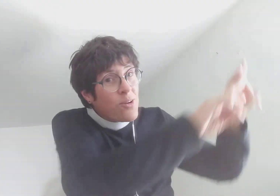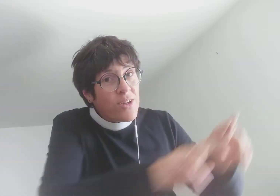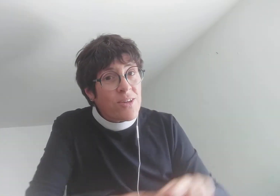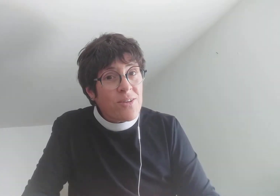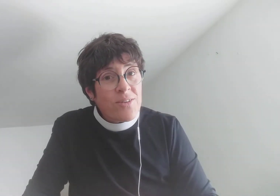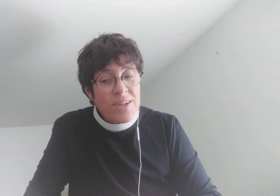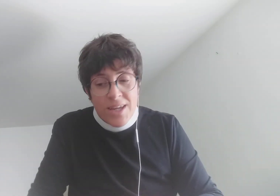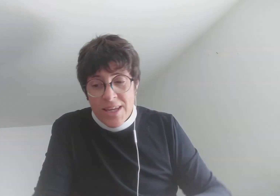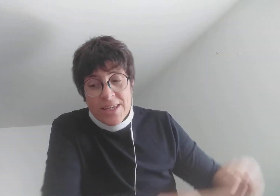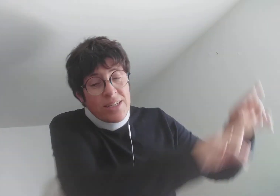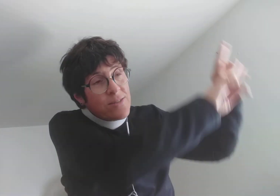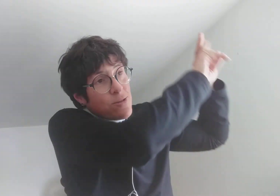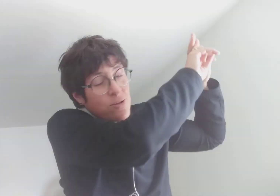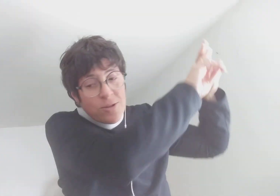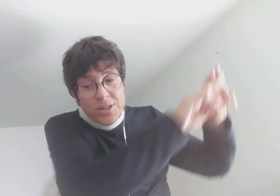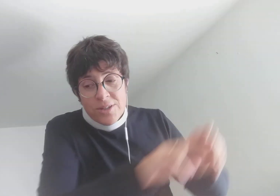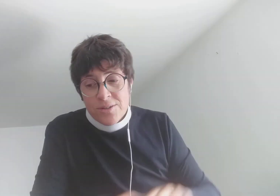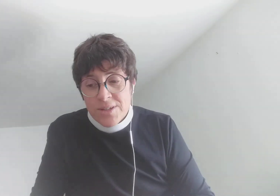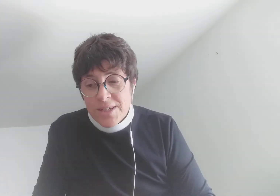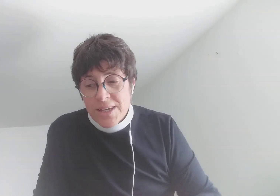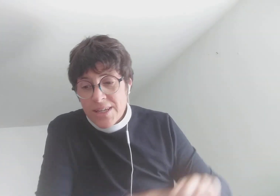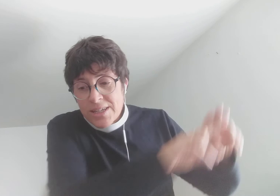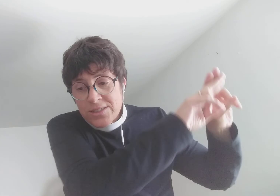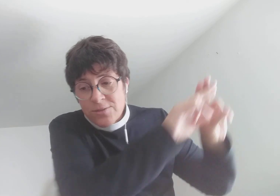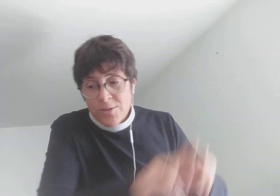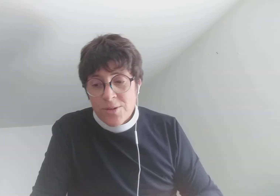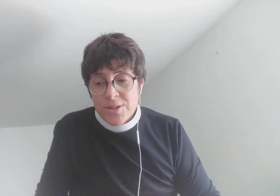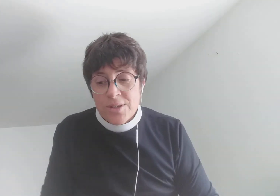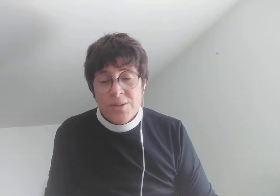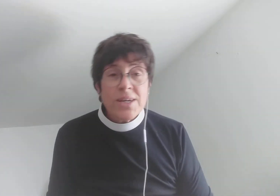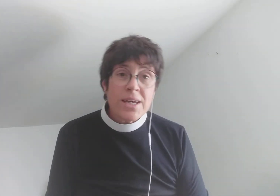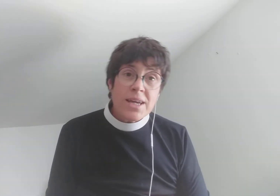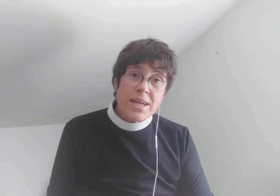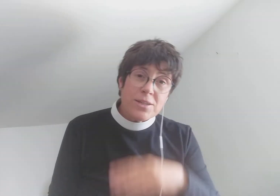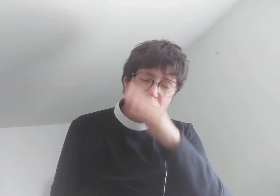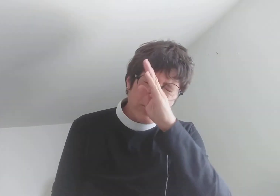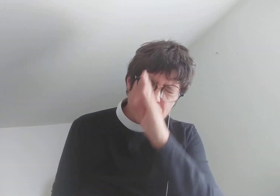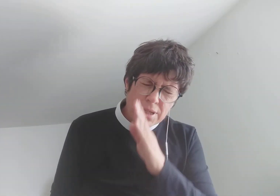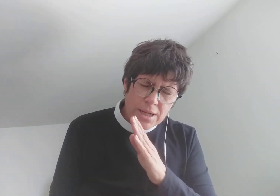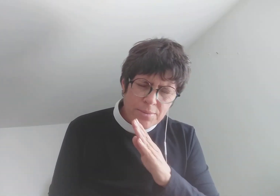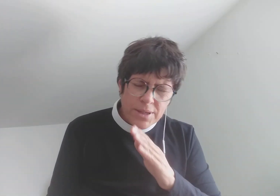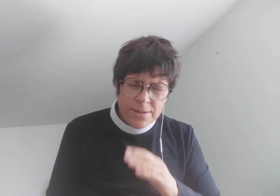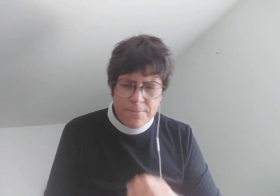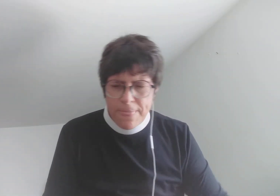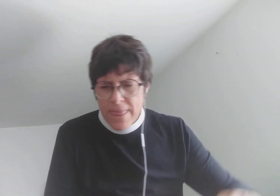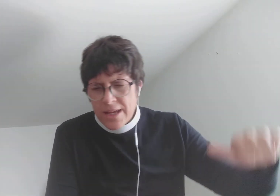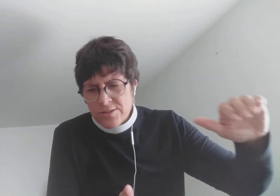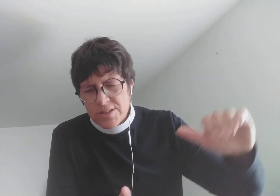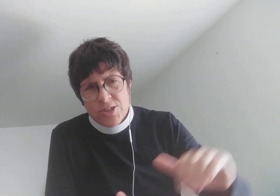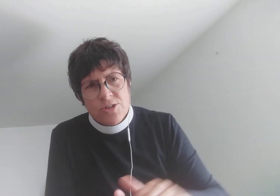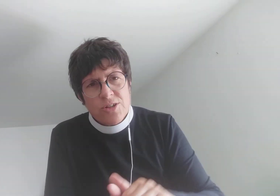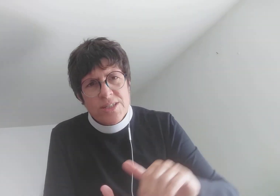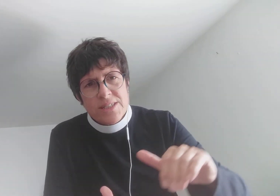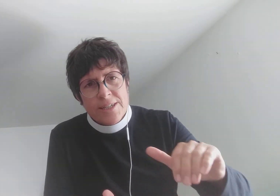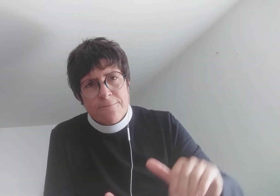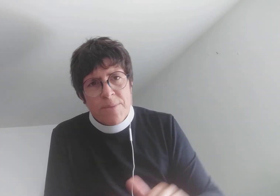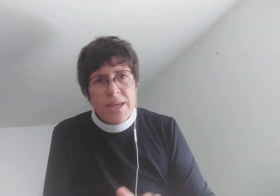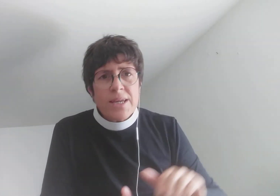you, he is for you, he is for you, in your weeping and rejoicing. He